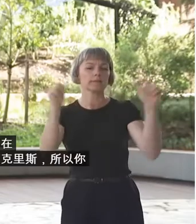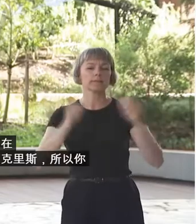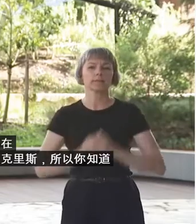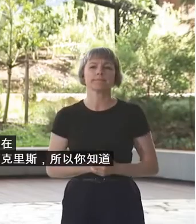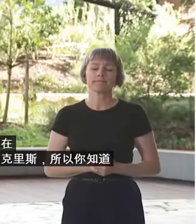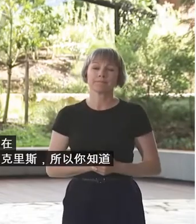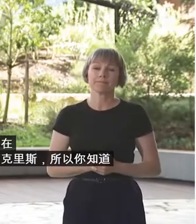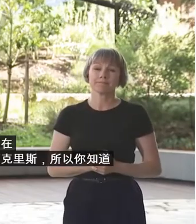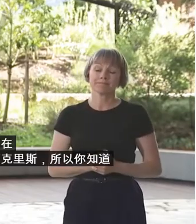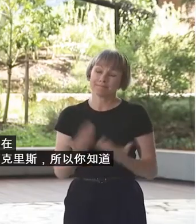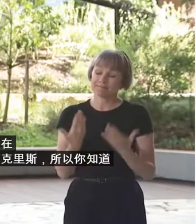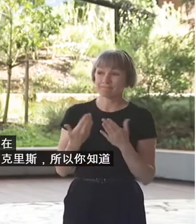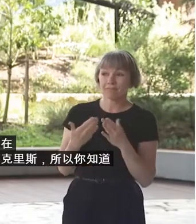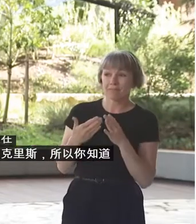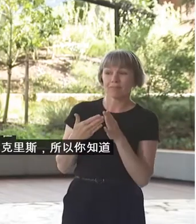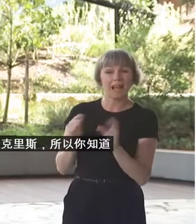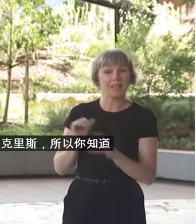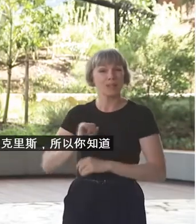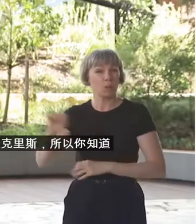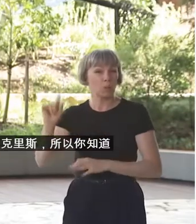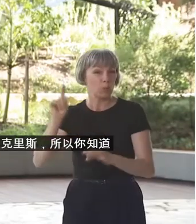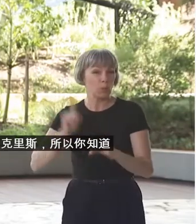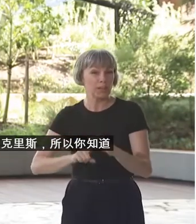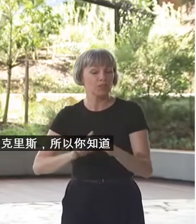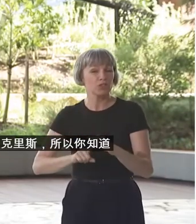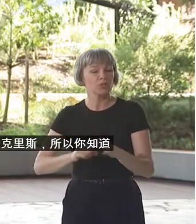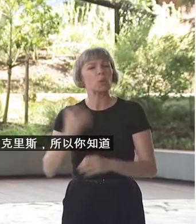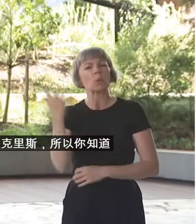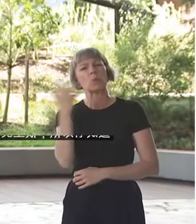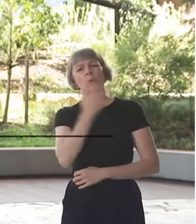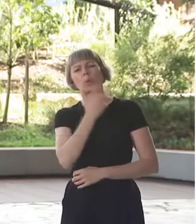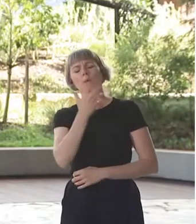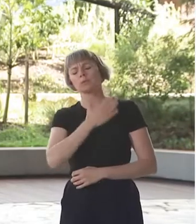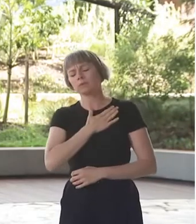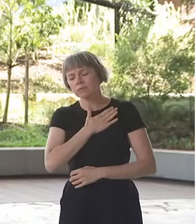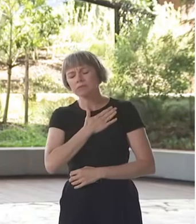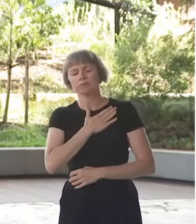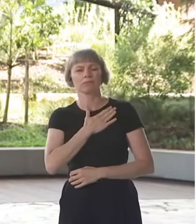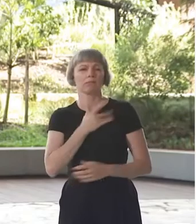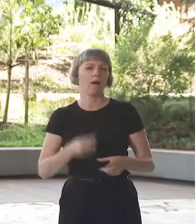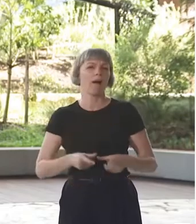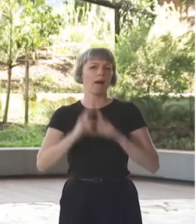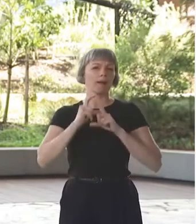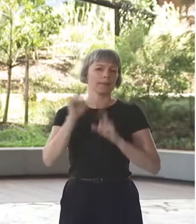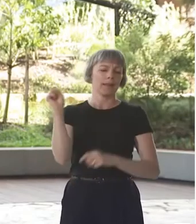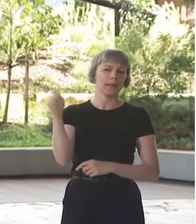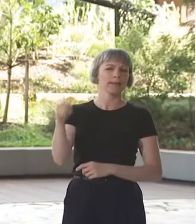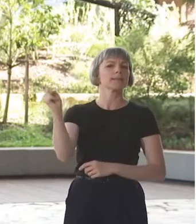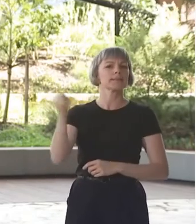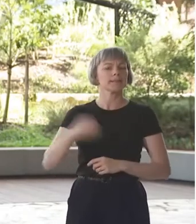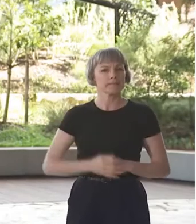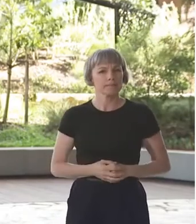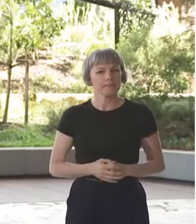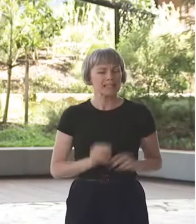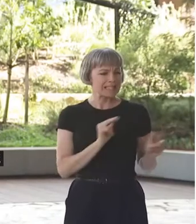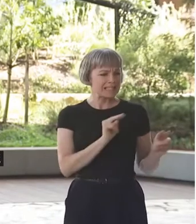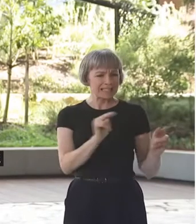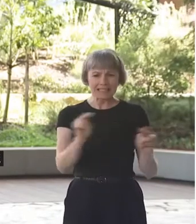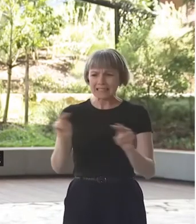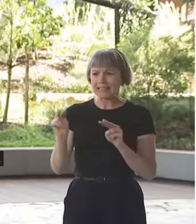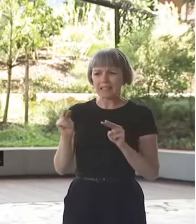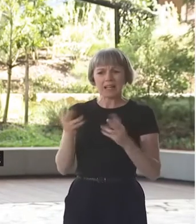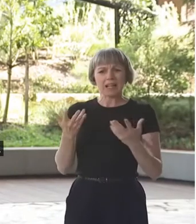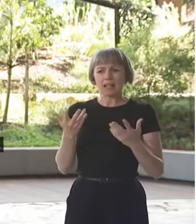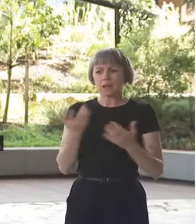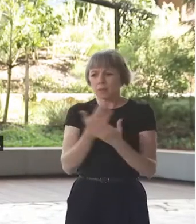like, you know, it is confronting. It's always confronting to see those figures of people who've